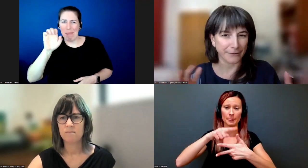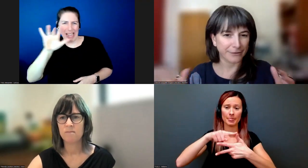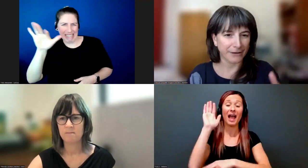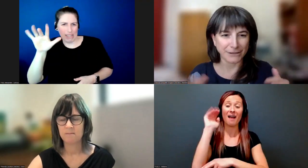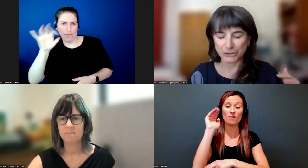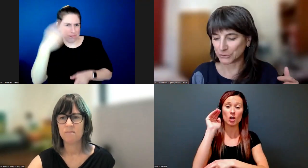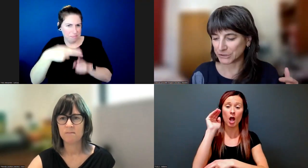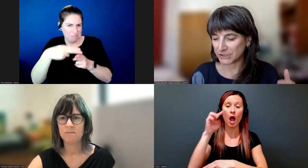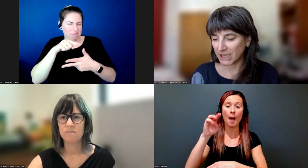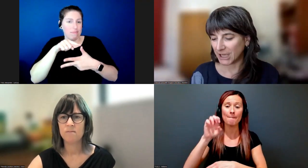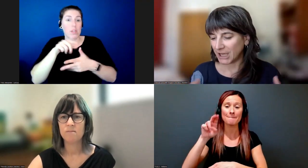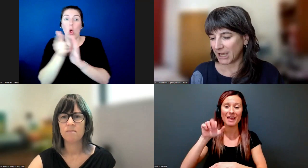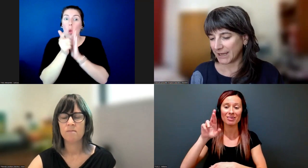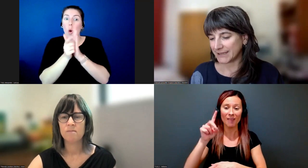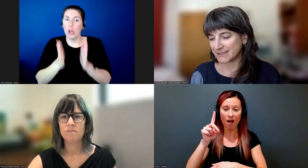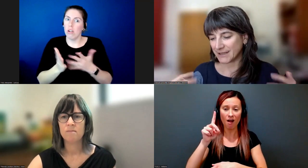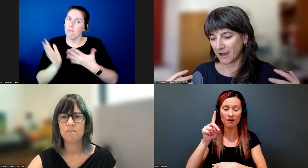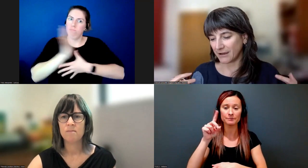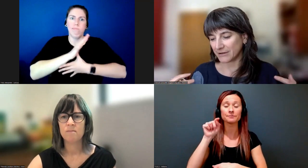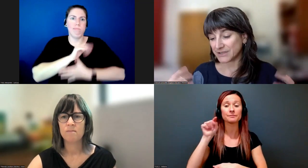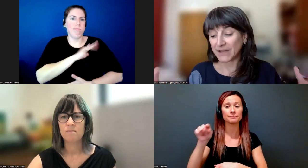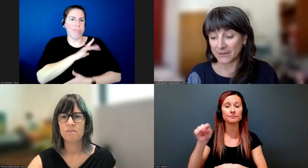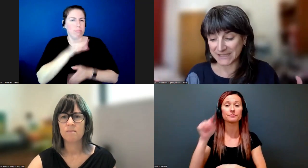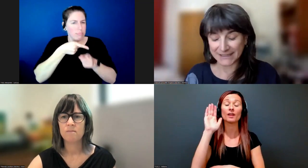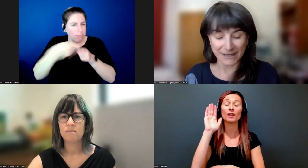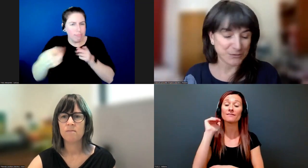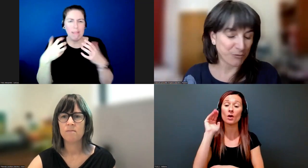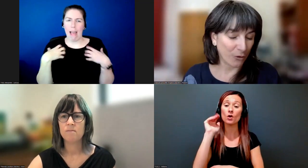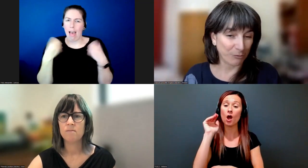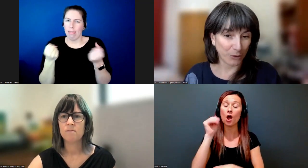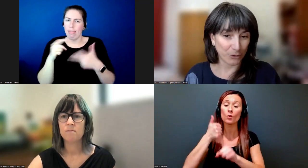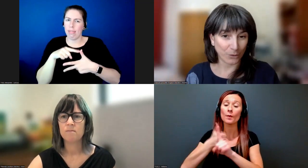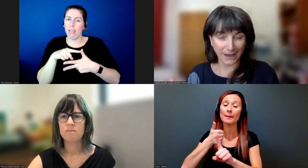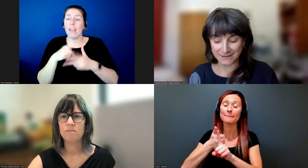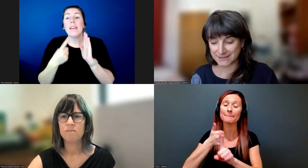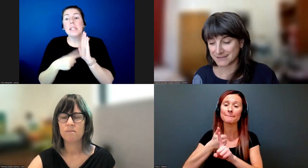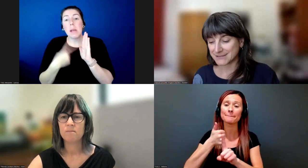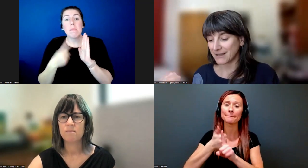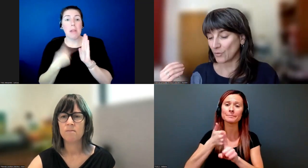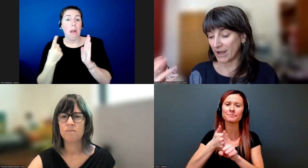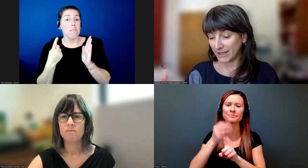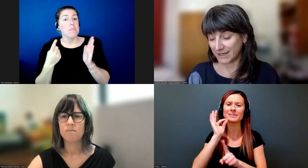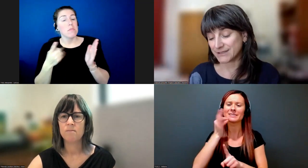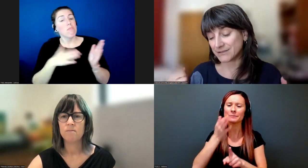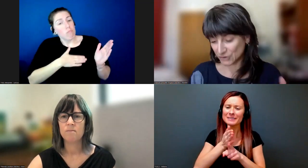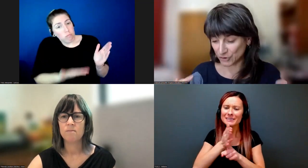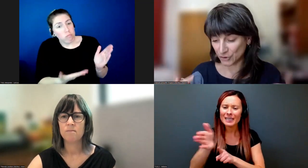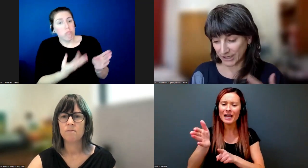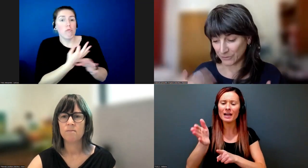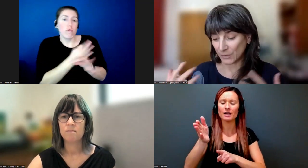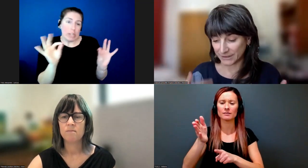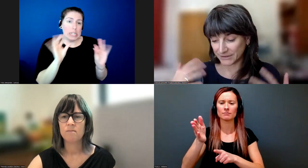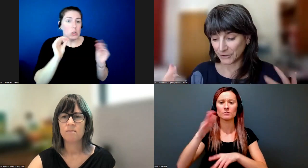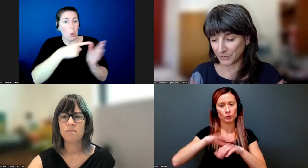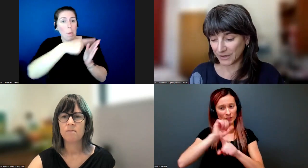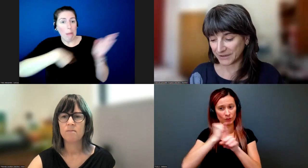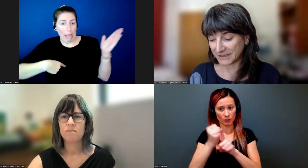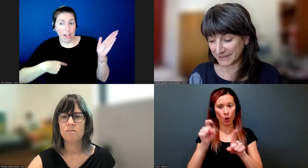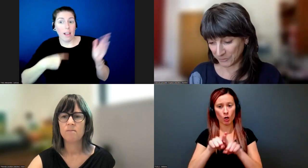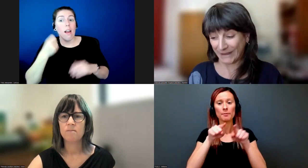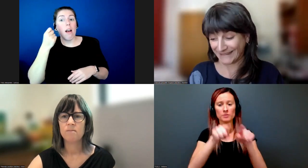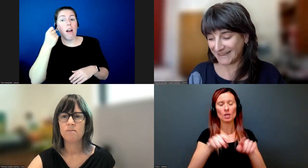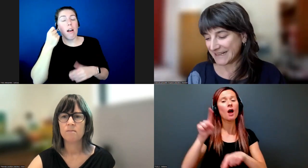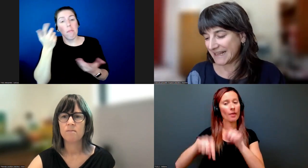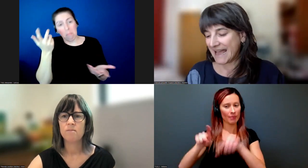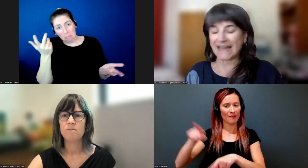health issues. He's sometimes he takes pro bono cases when he's sure it will, you know, he